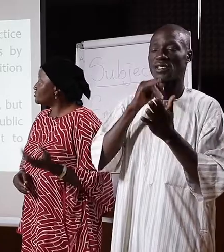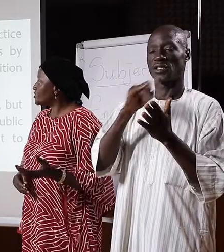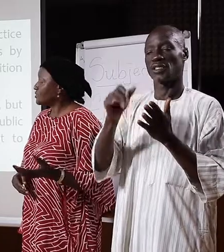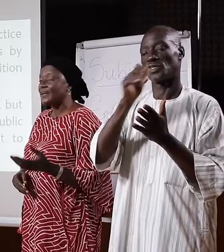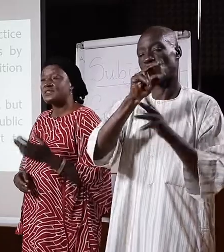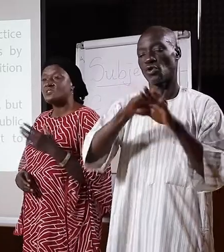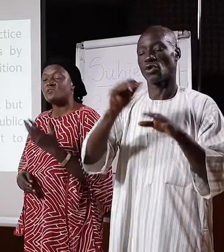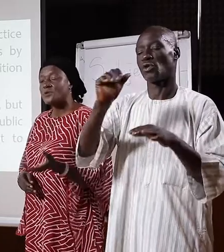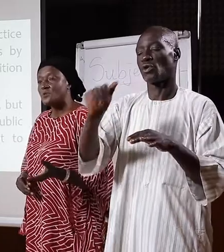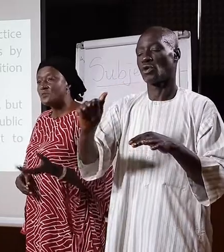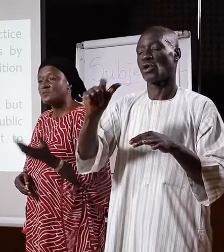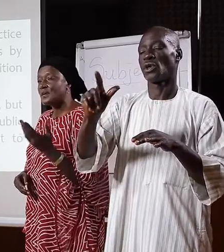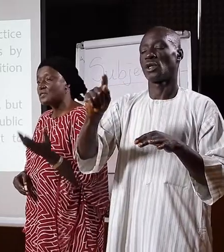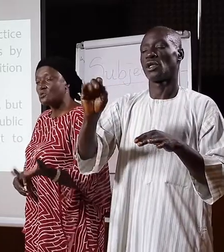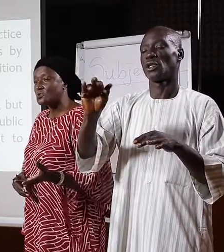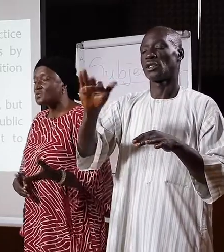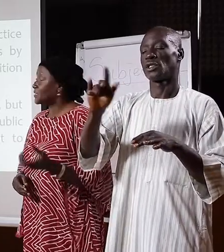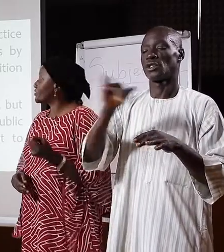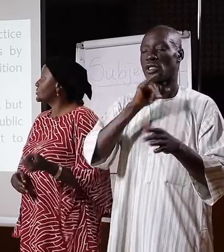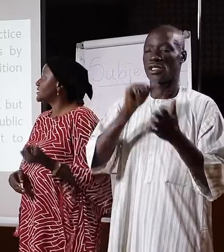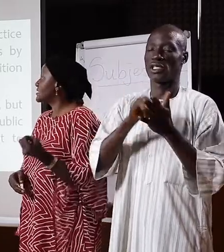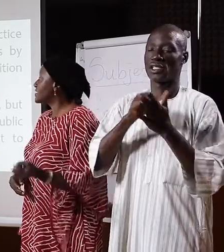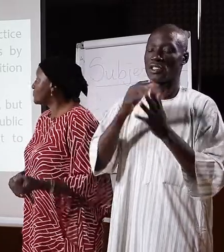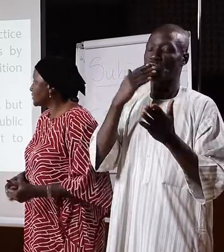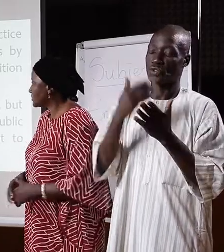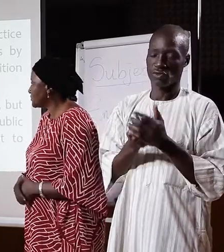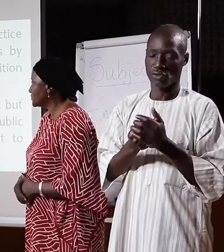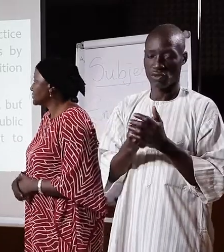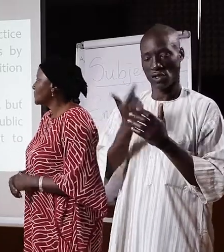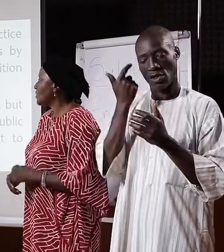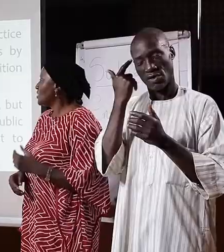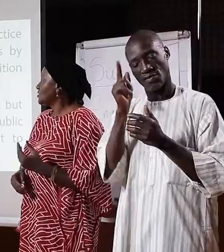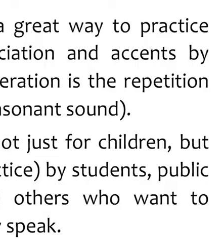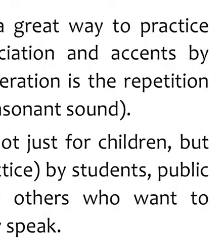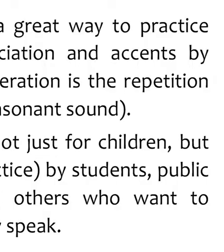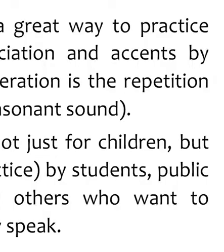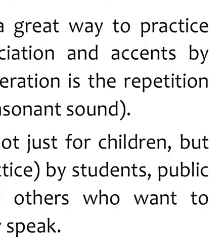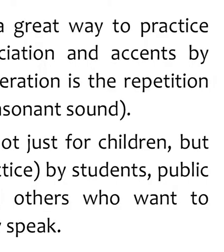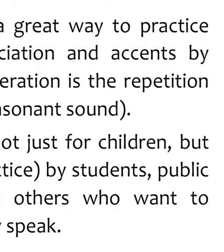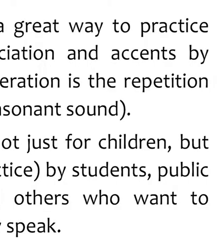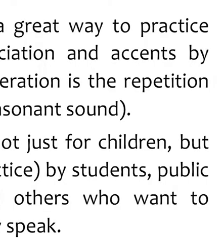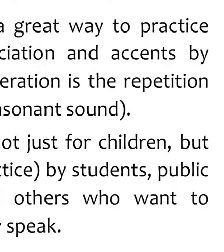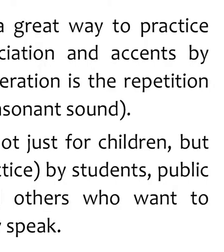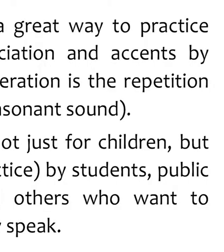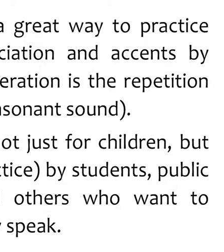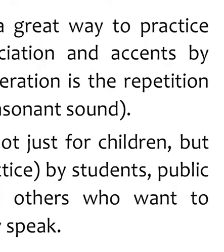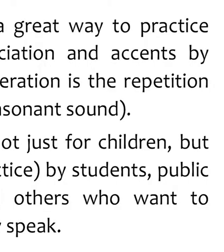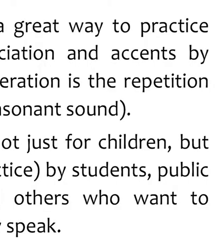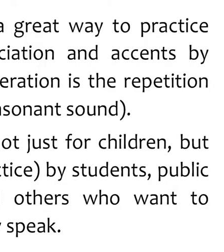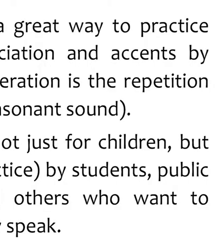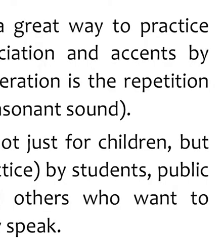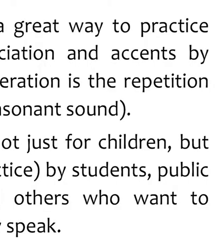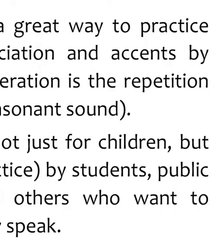an alliteration, and it is very good as a tongue twister used in learning pronunciations. Tongue twisters are not just for